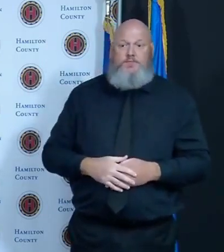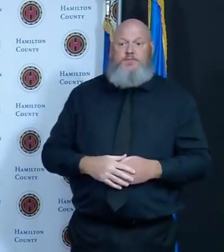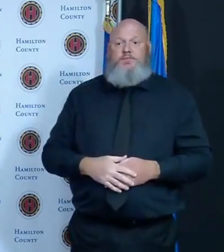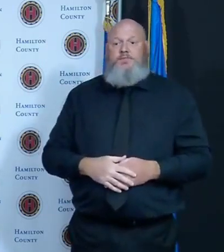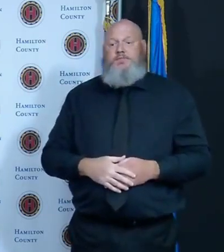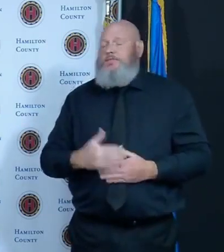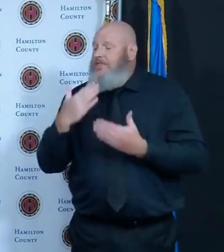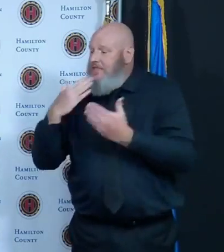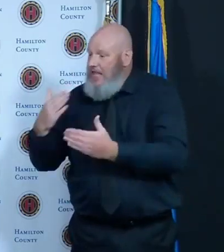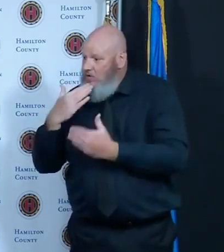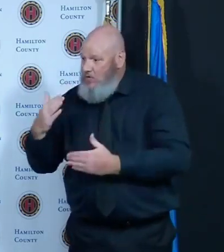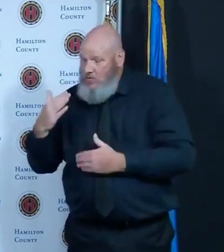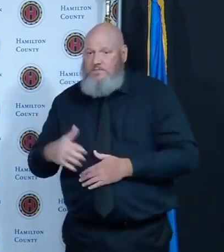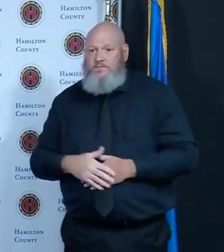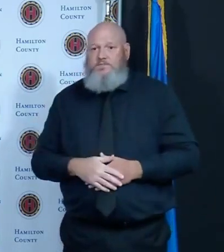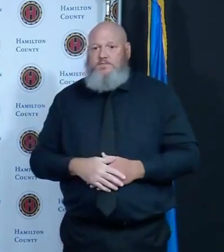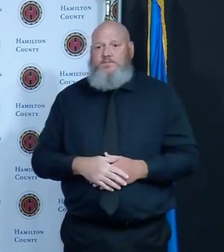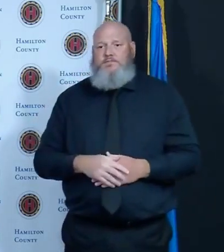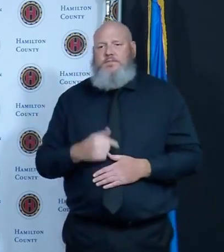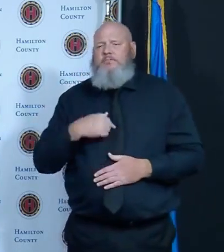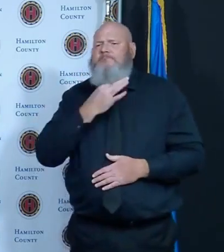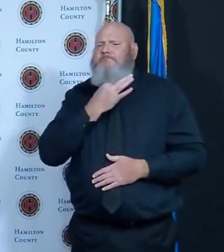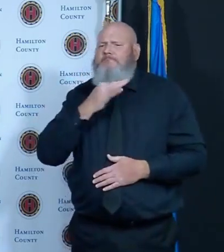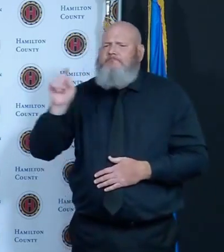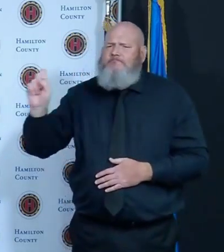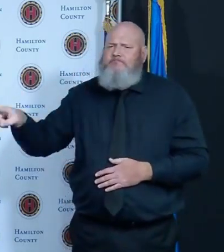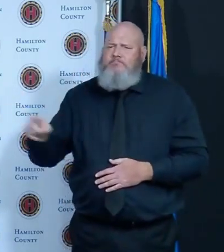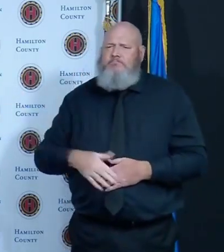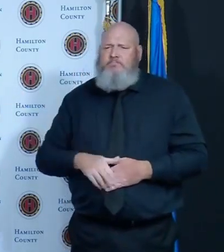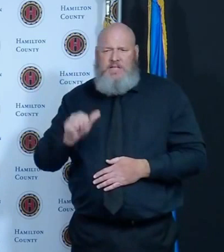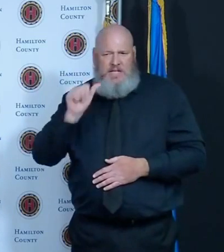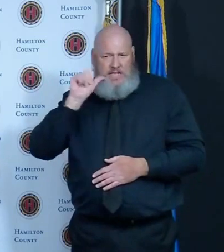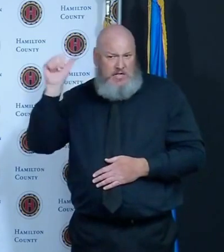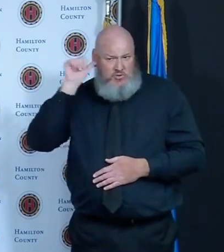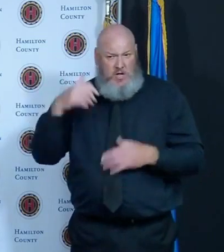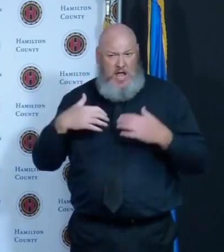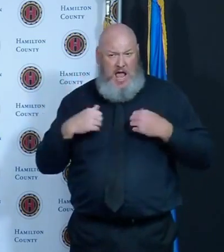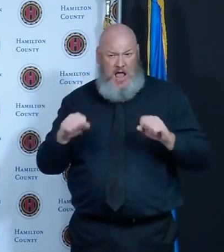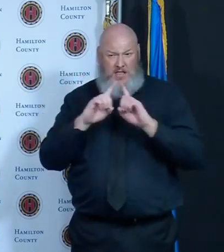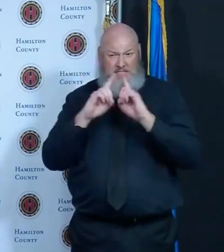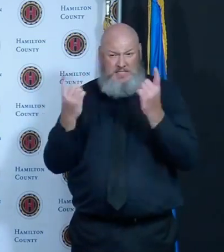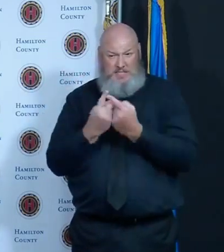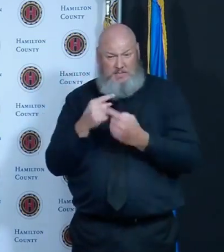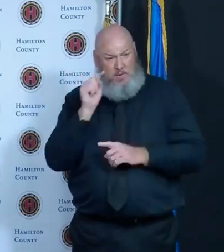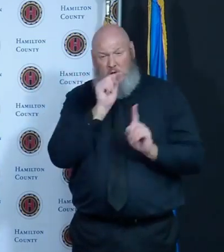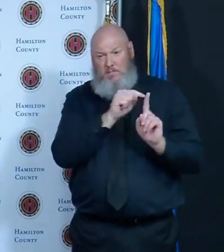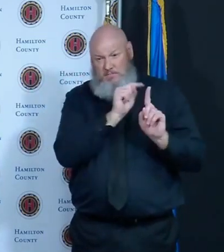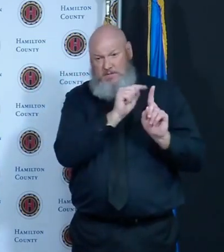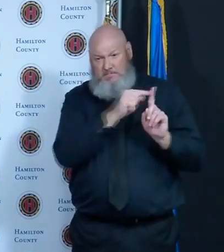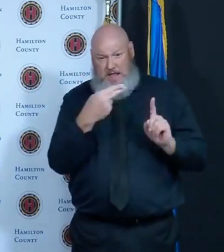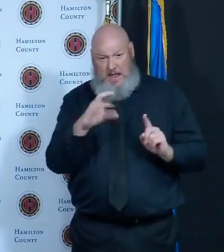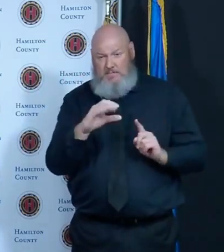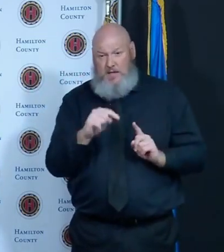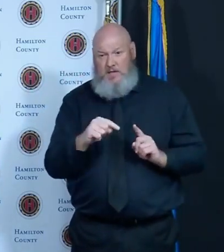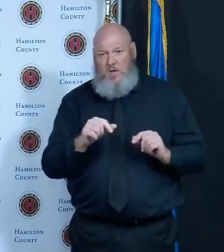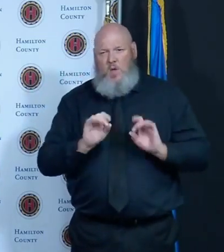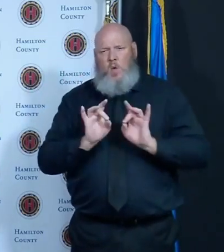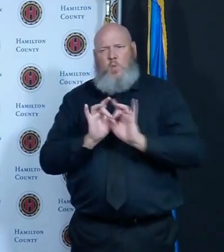Wanted to see, yesterday the health department did release that they did have 40